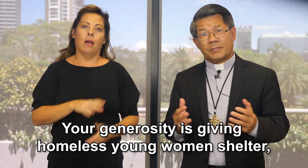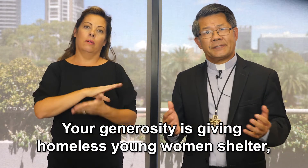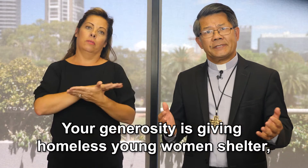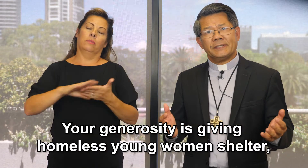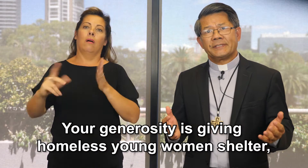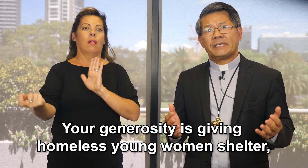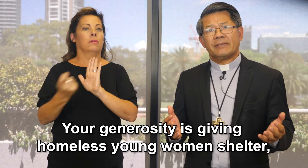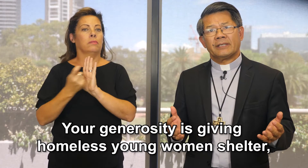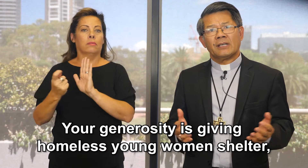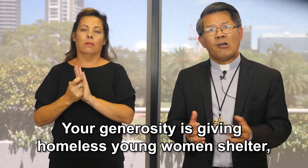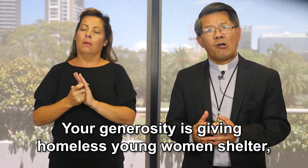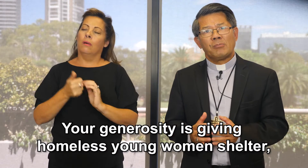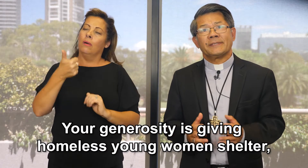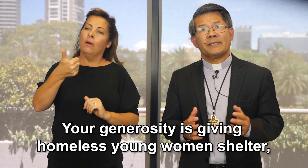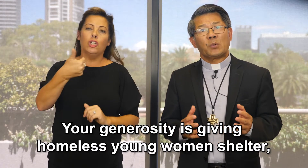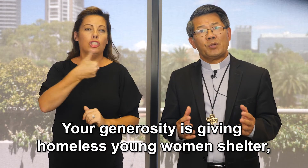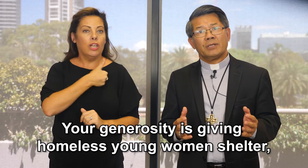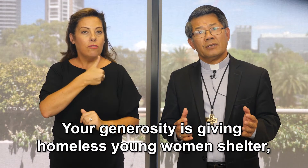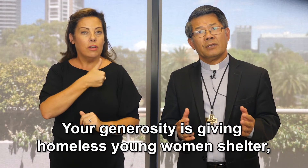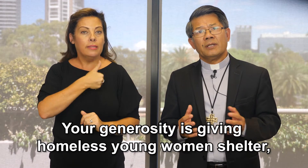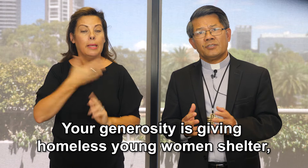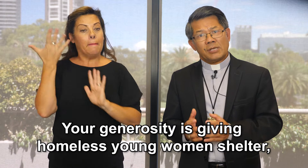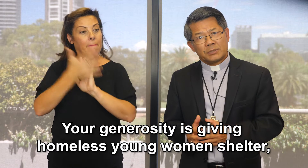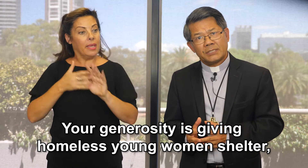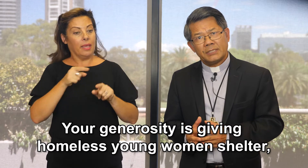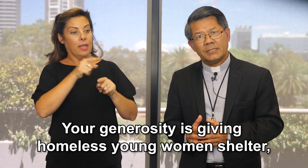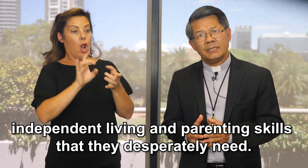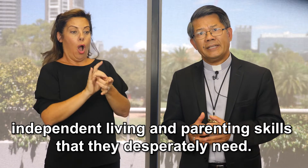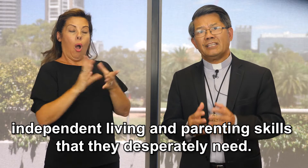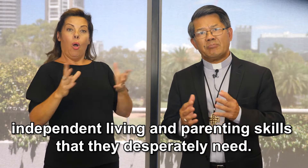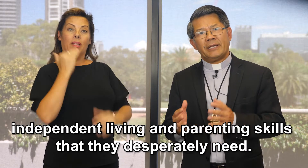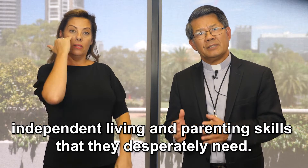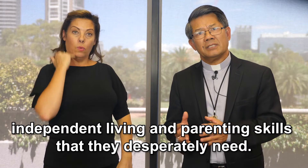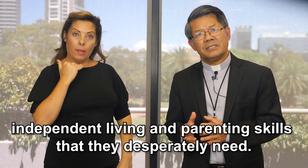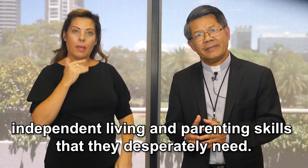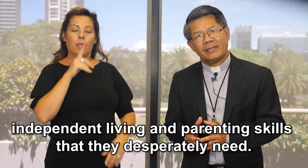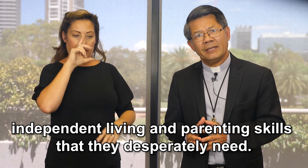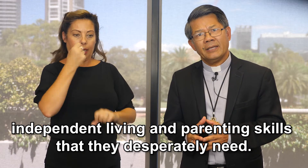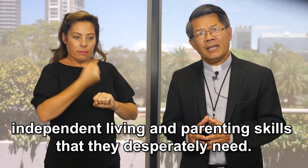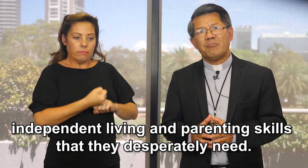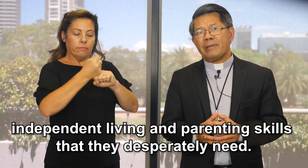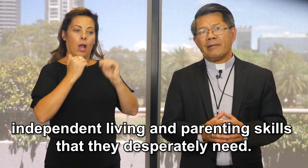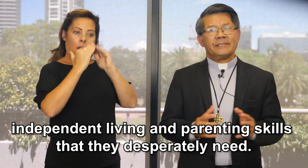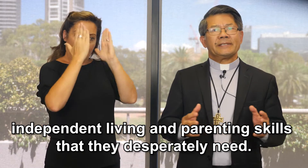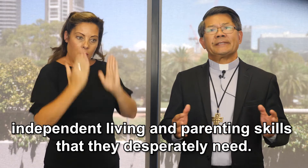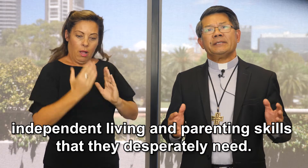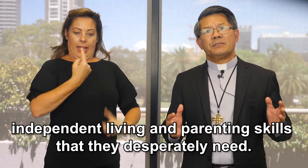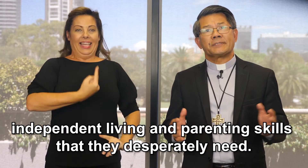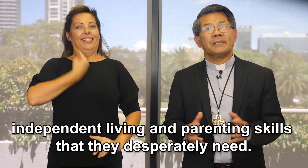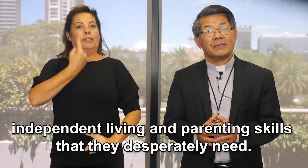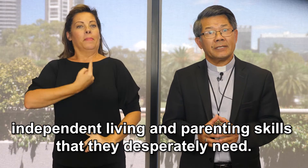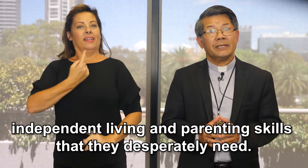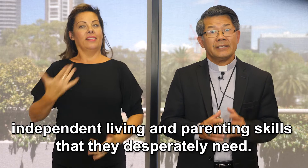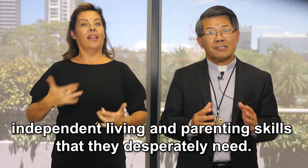Your generosity is giving homeless young women shelter, independent living, and parenting